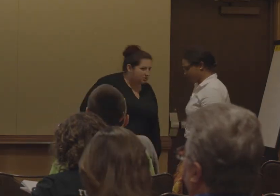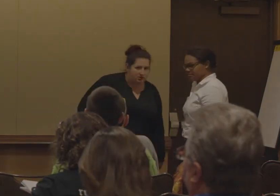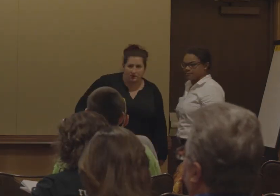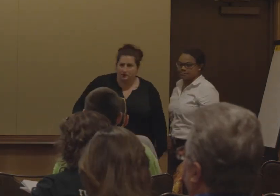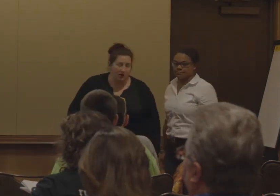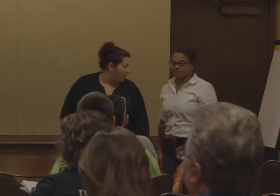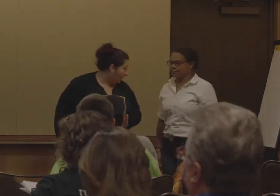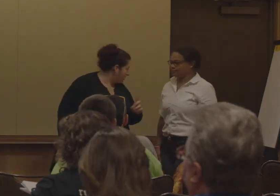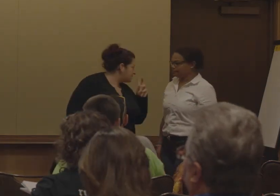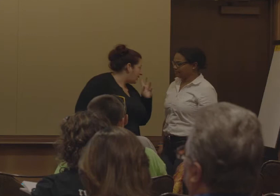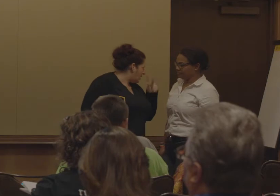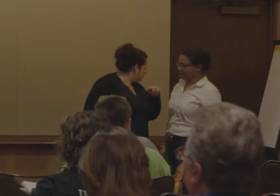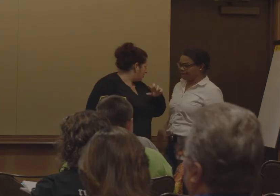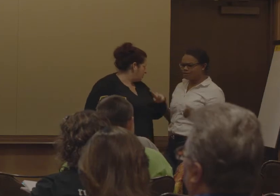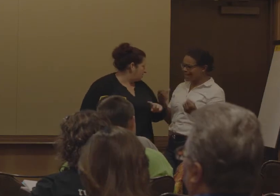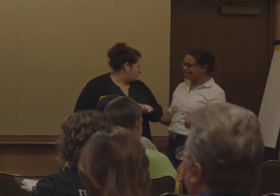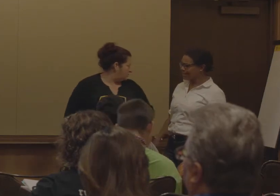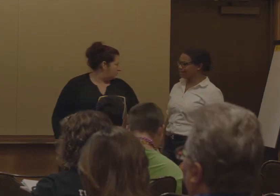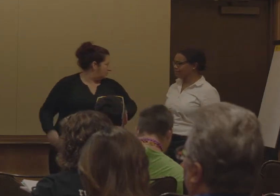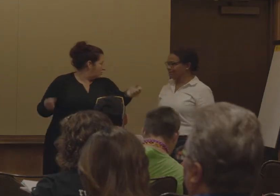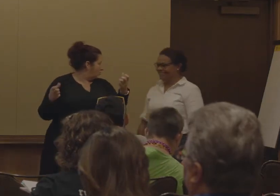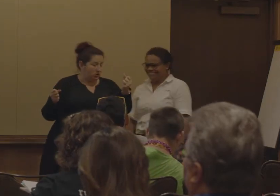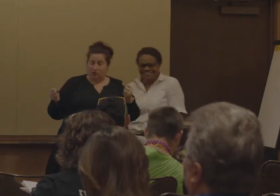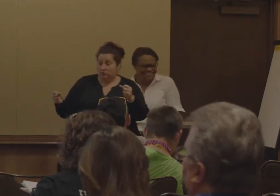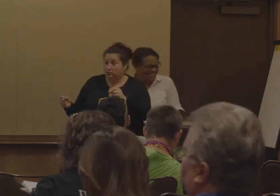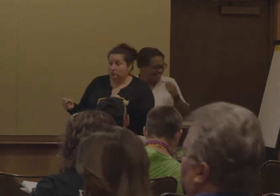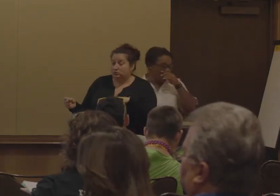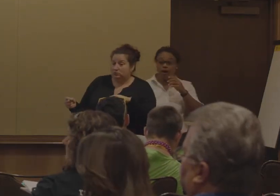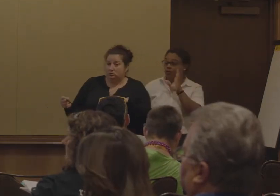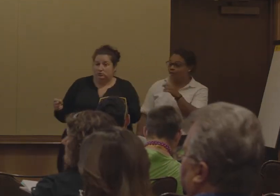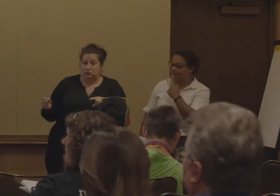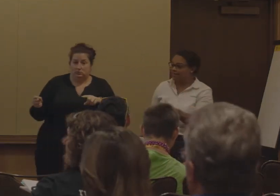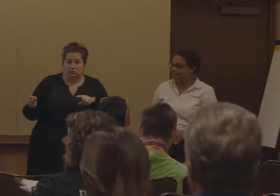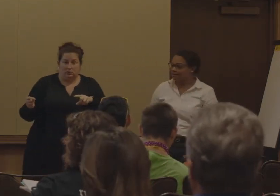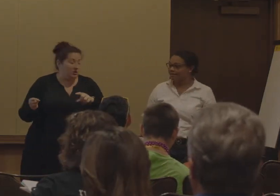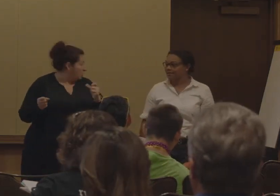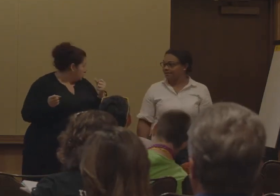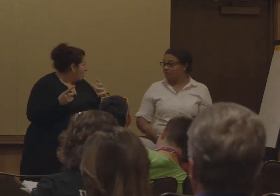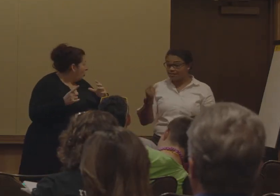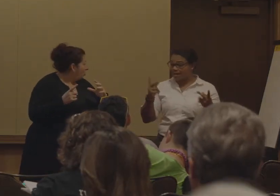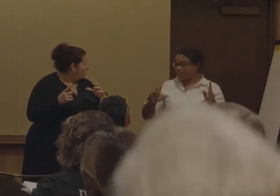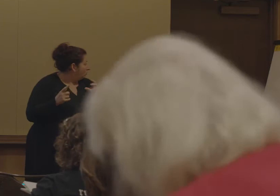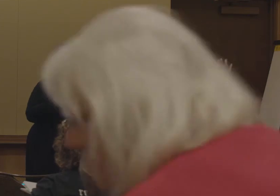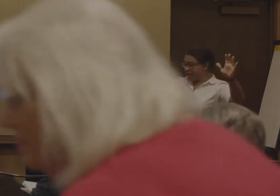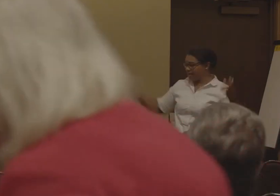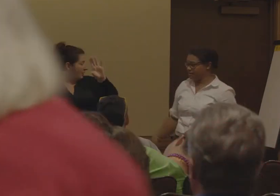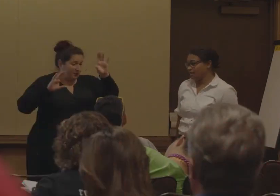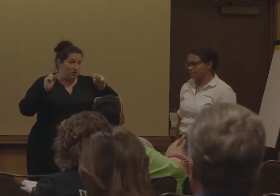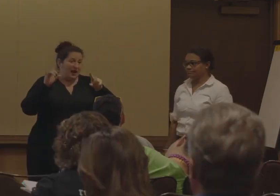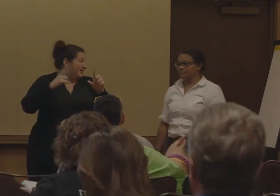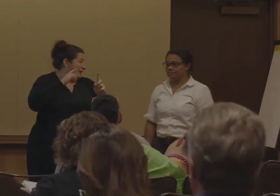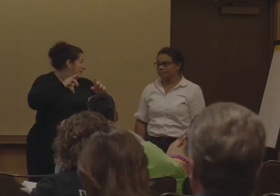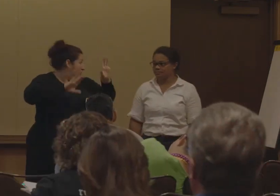is coming down the pike then. Great. Do you have a business card with you? Yes, I do. Great, thank you. Yes, question? The